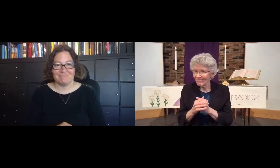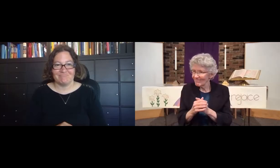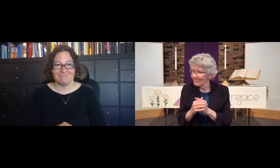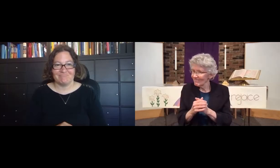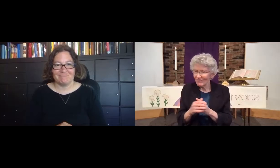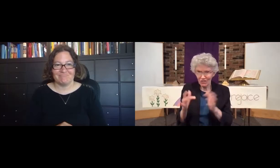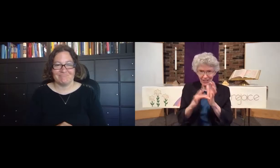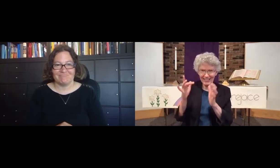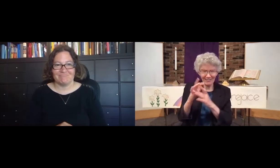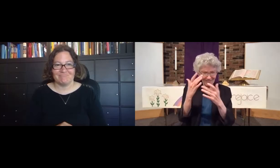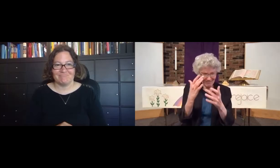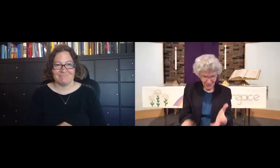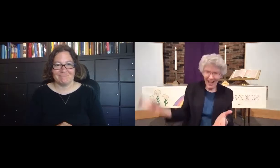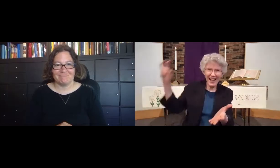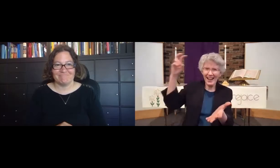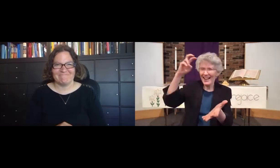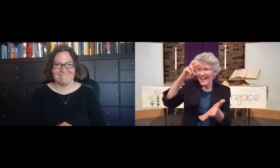but Jesus is risen.